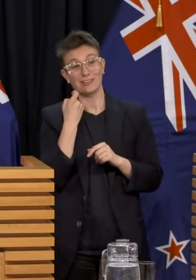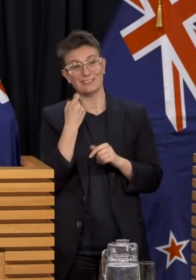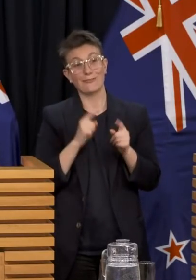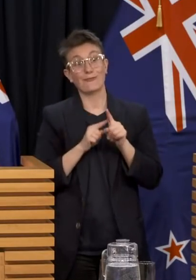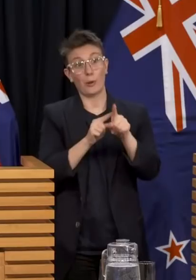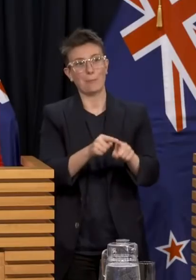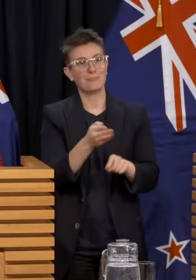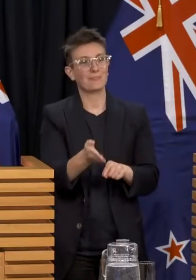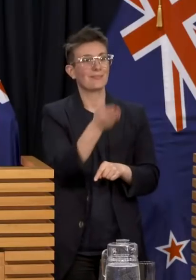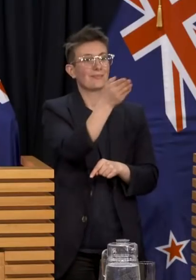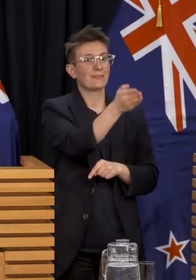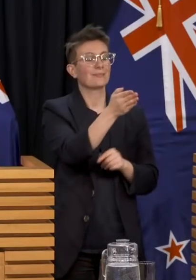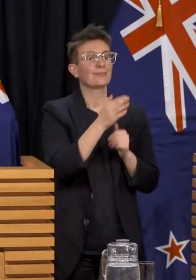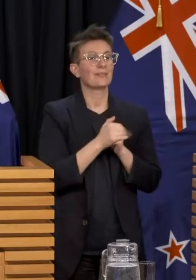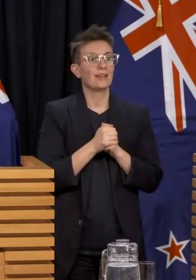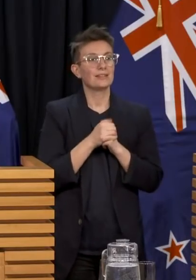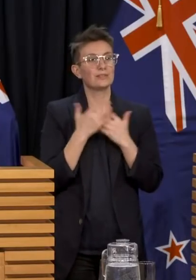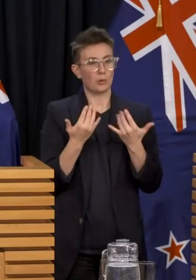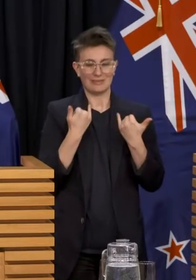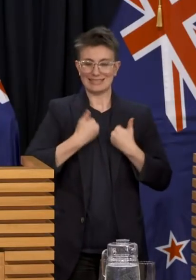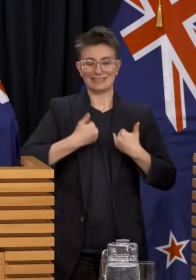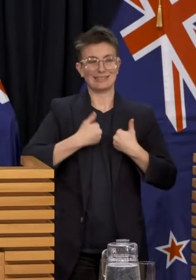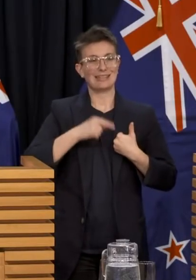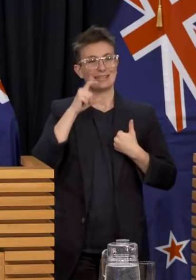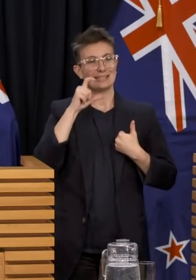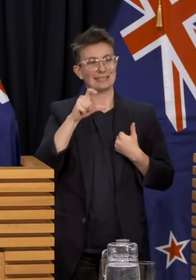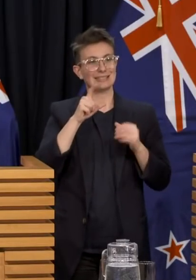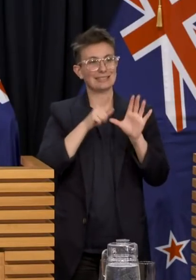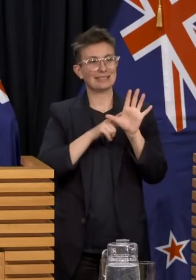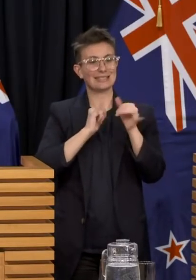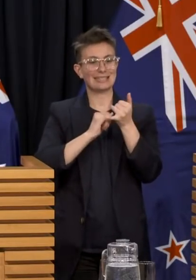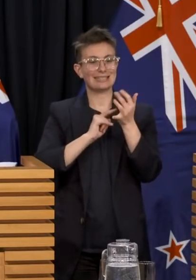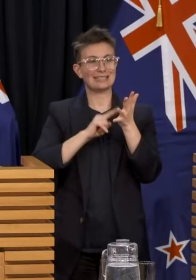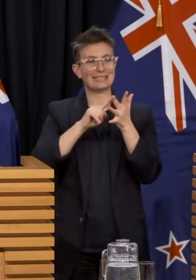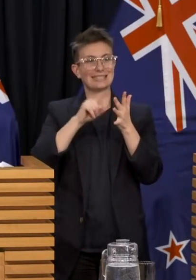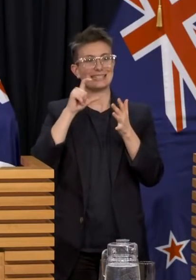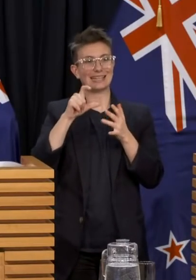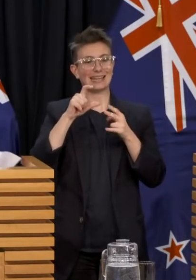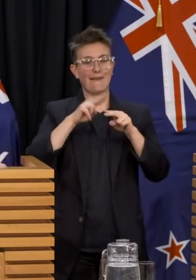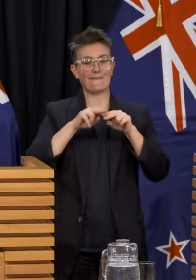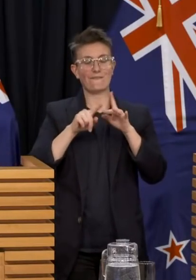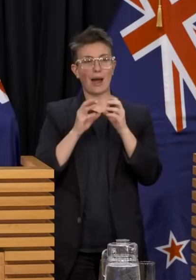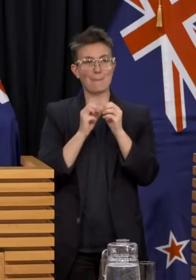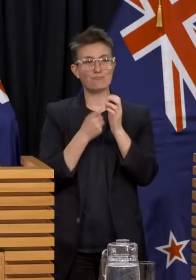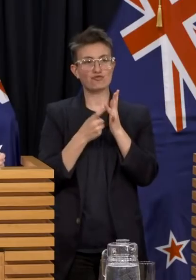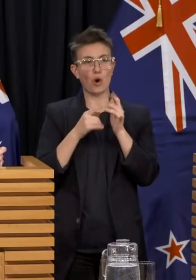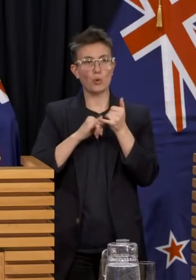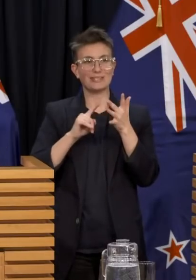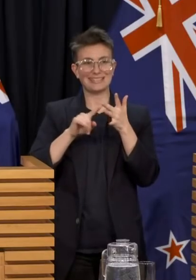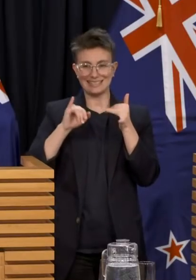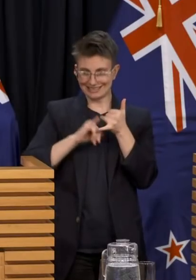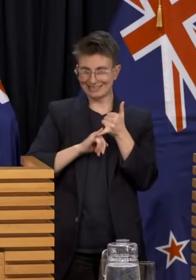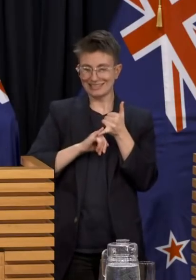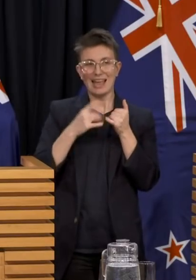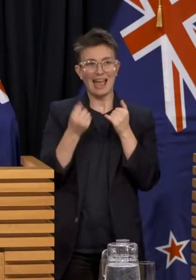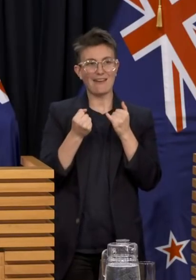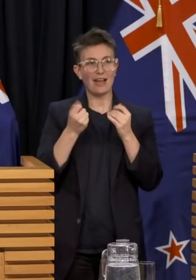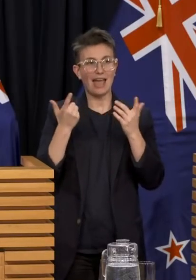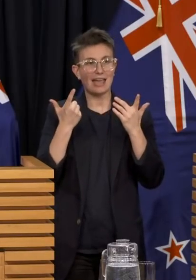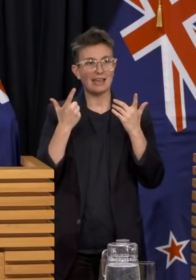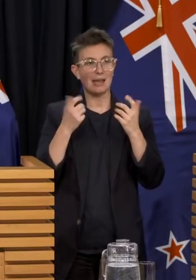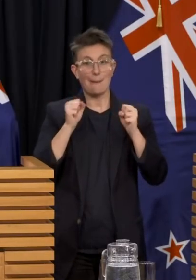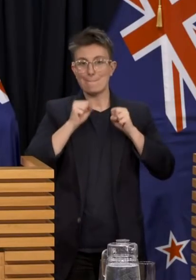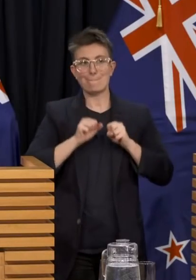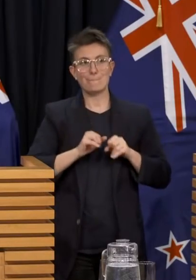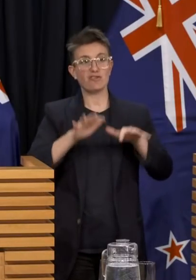about cystic fibrosis? There's mounting pressure from cystic fibrosis sufferers for the miracle drug Trikafta to be funded. Yeah.